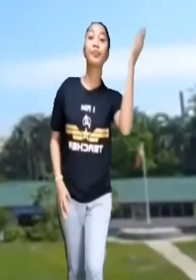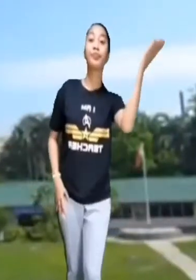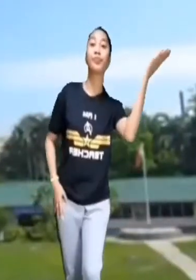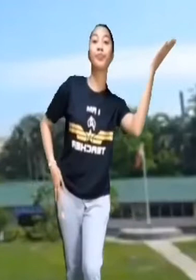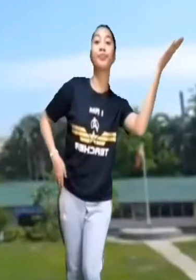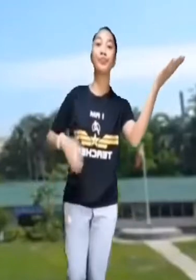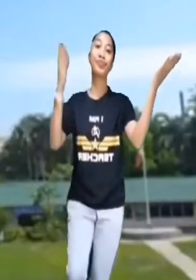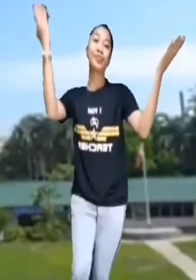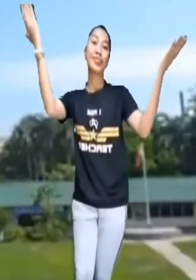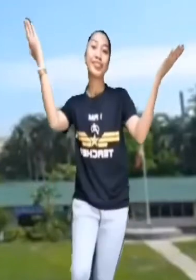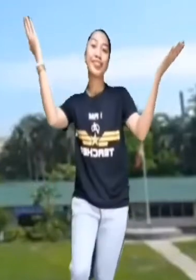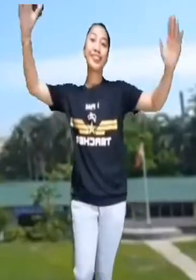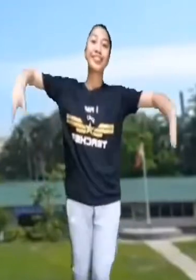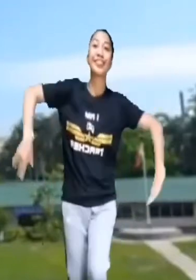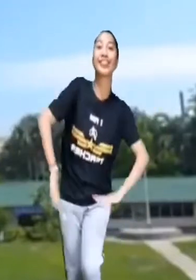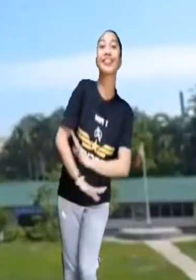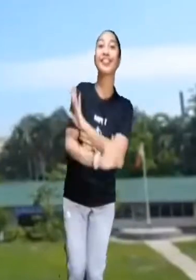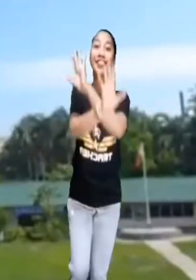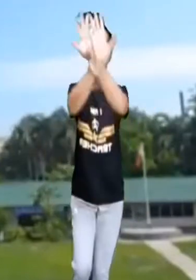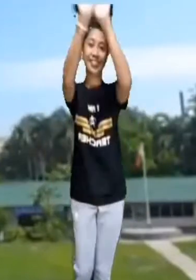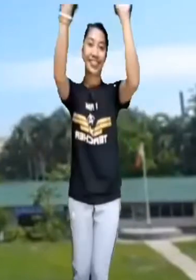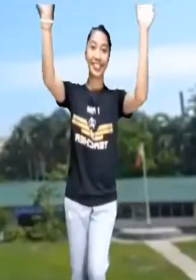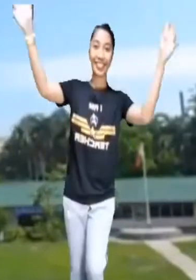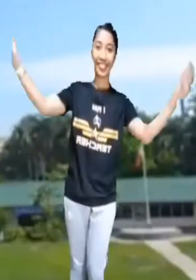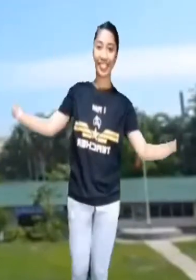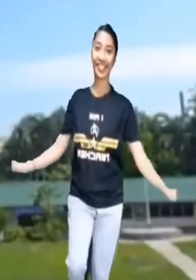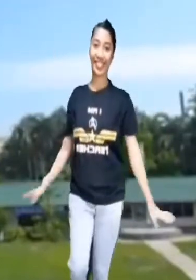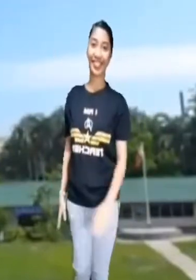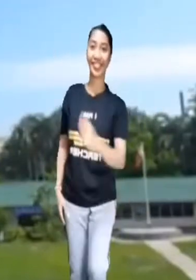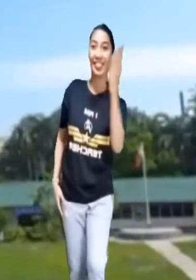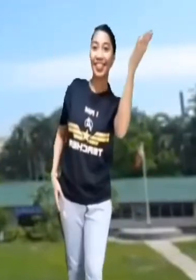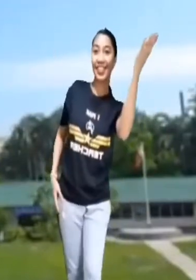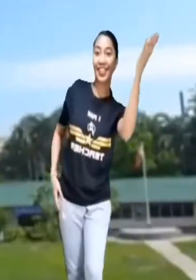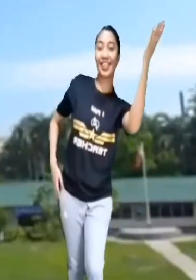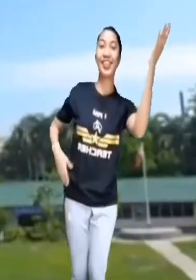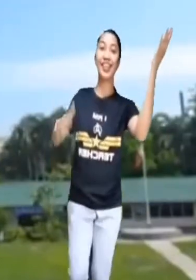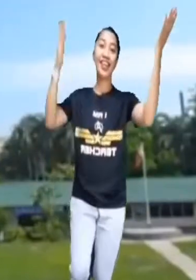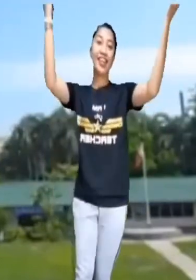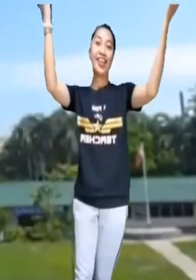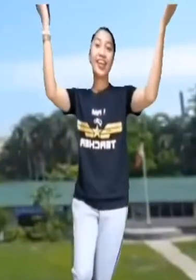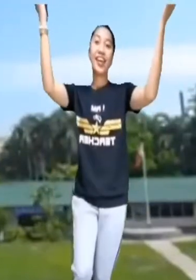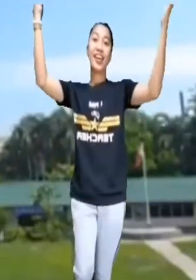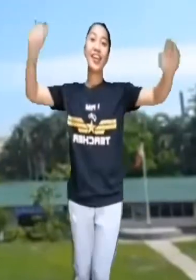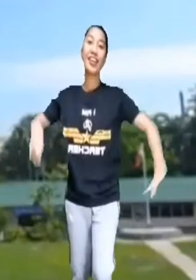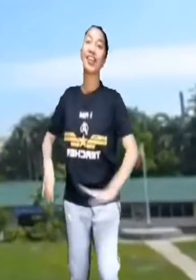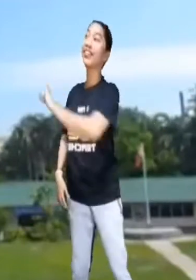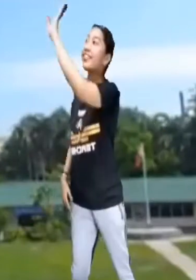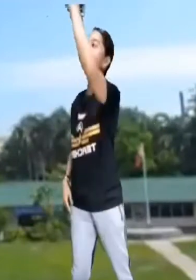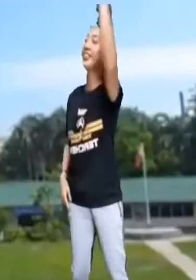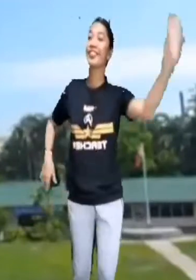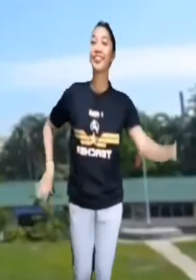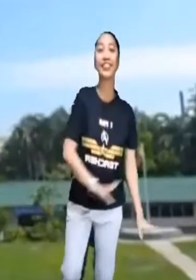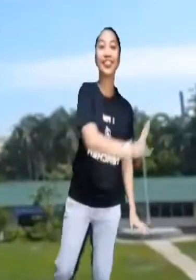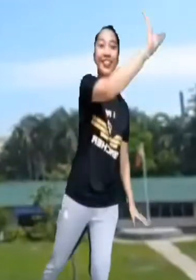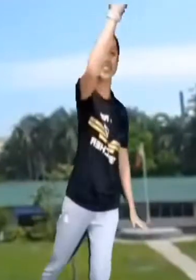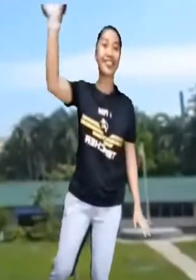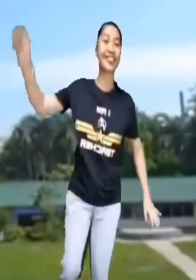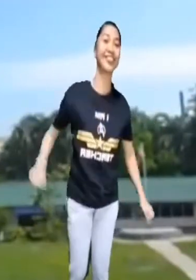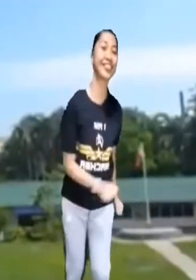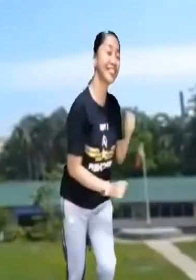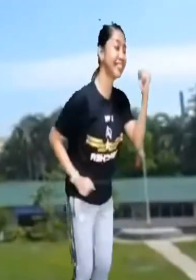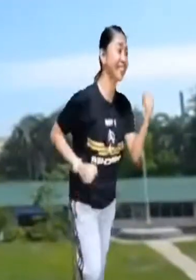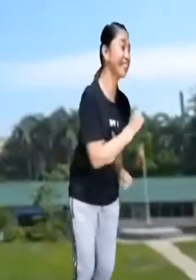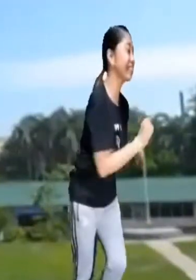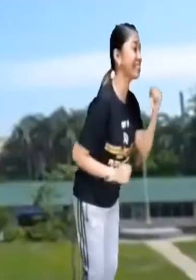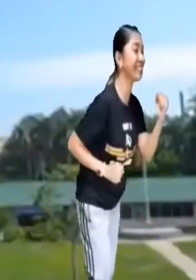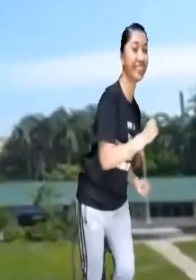God made me, he made everything. God loves me, he can do anything. If I